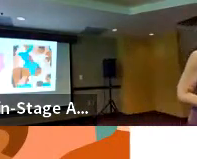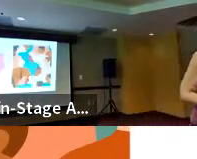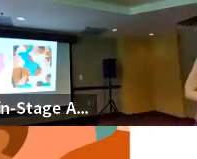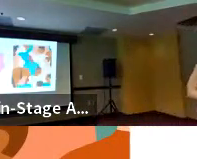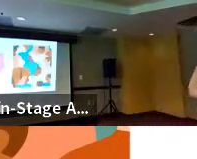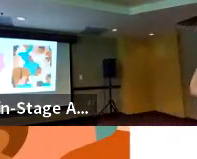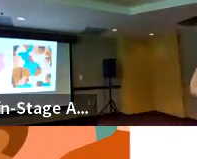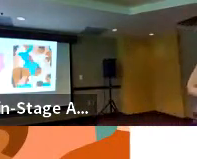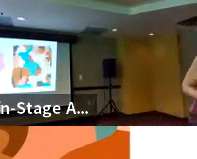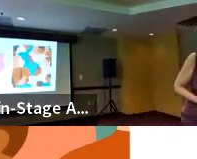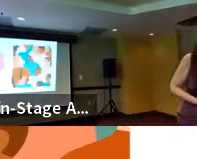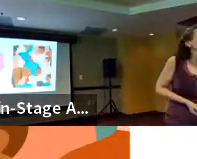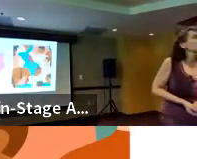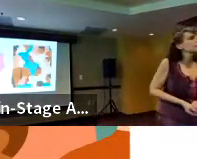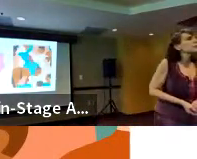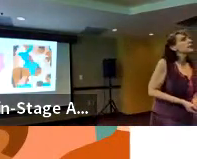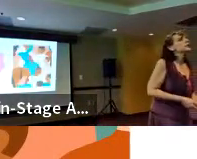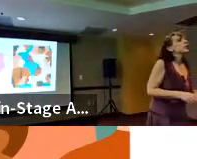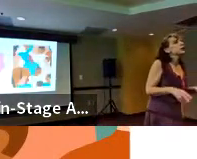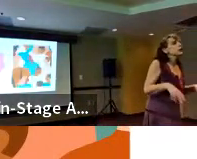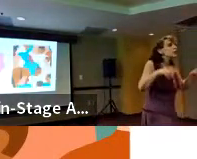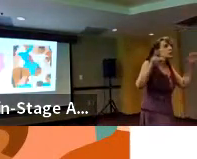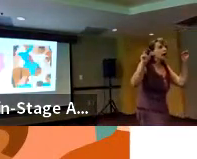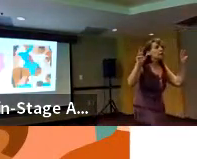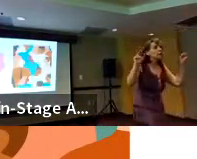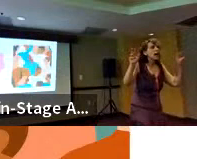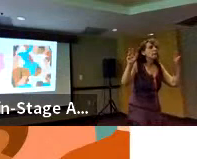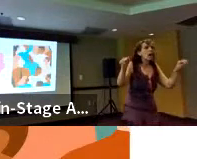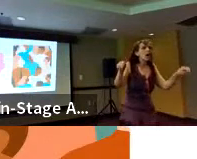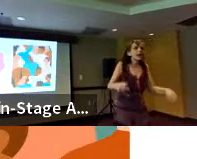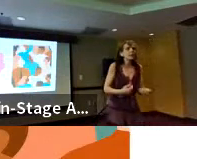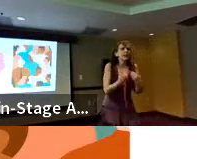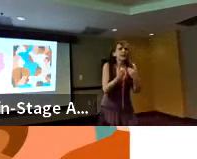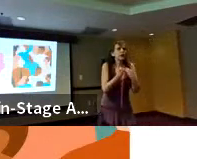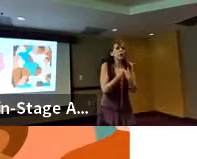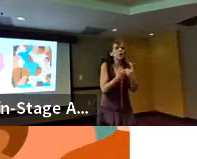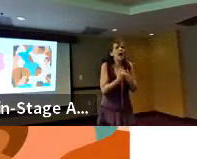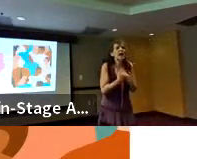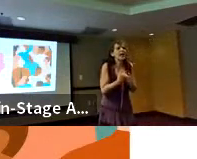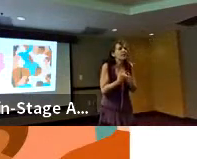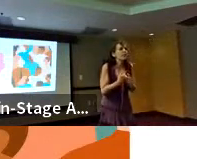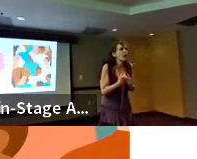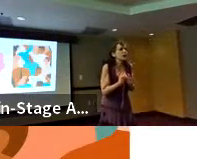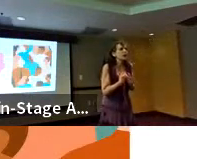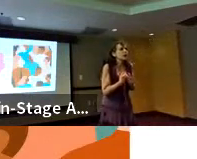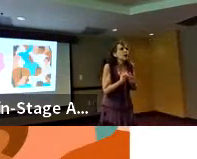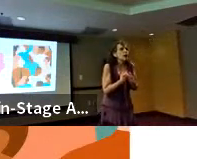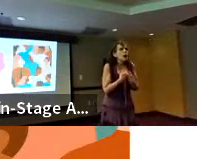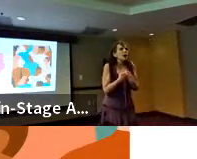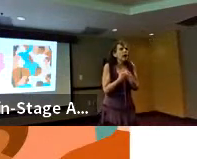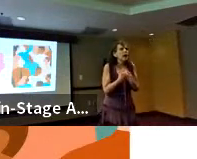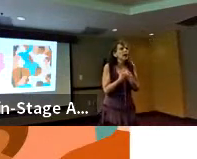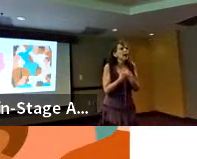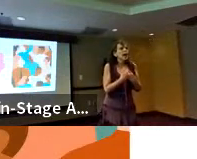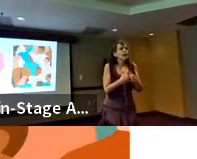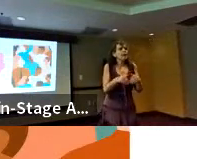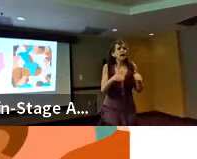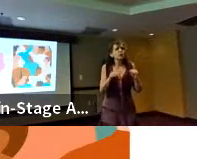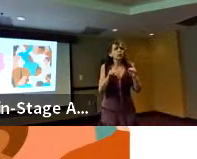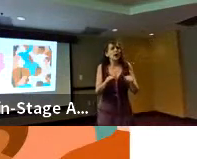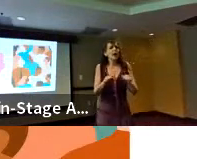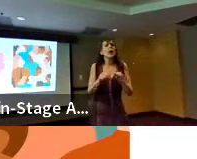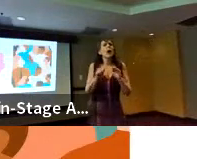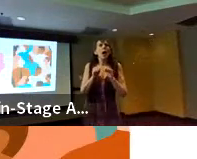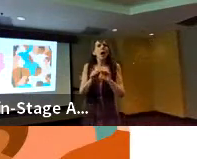mean social networking. It doesn't mean social blah, blah, blah. It means humanity first, okay?